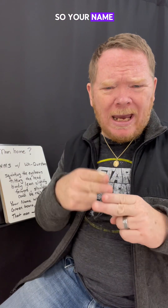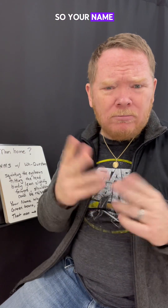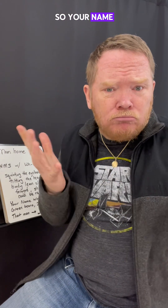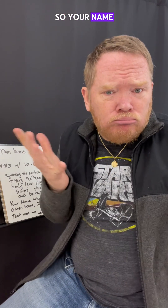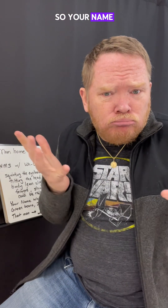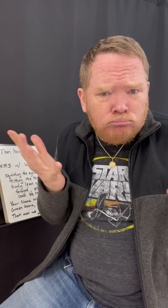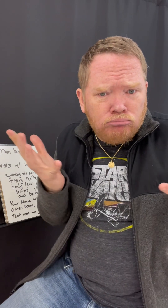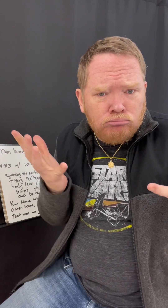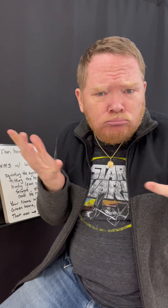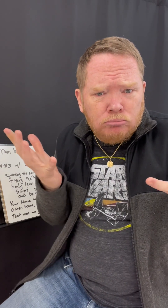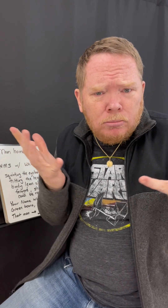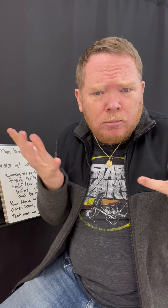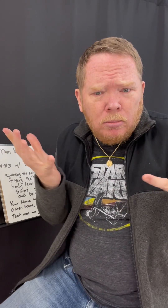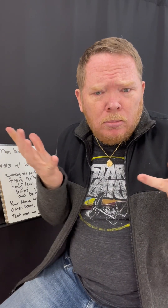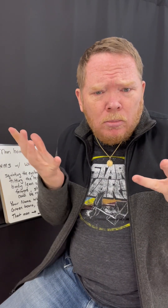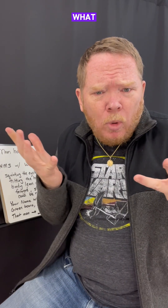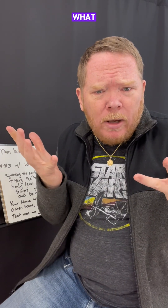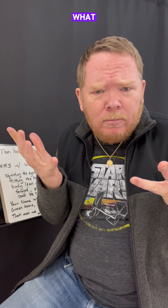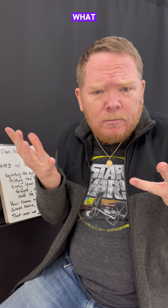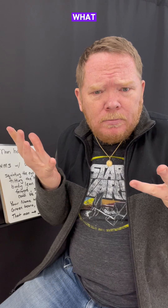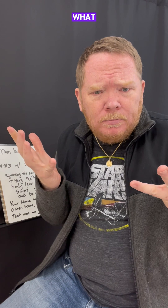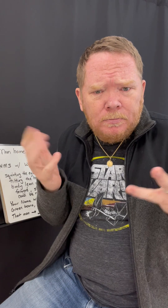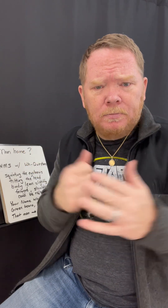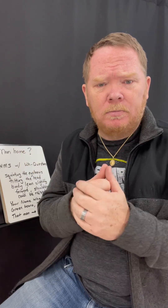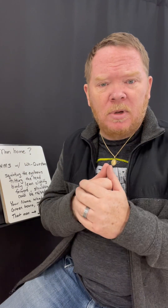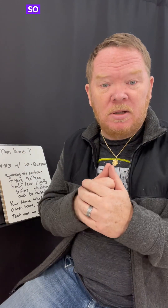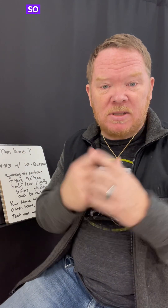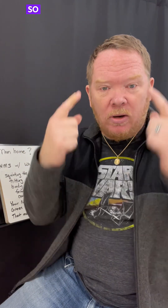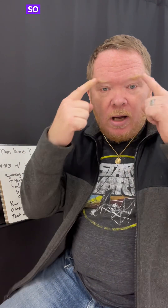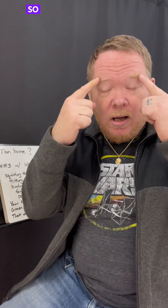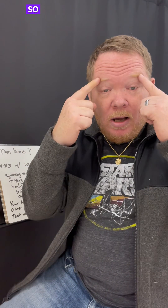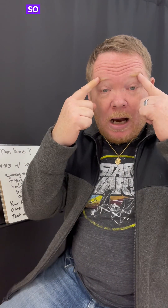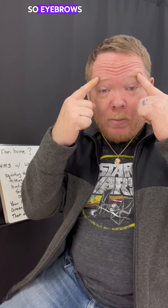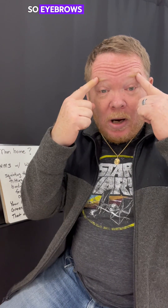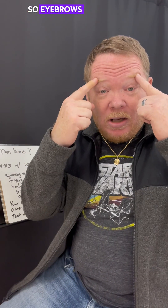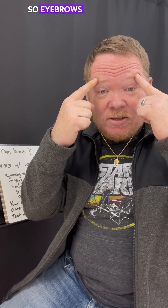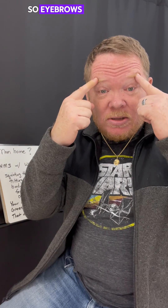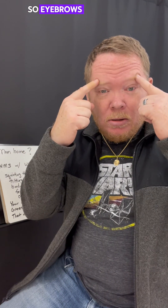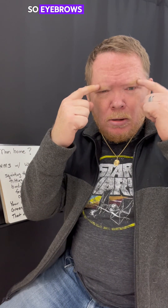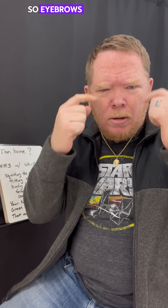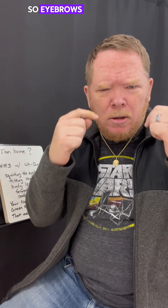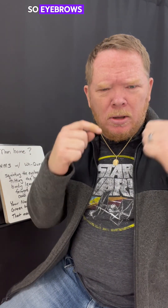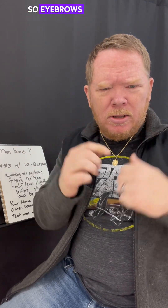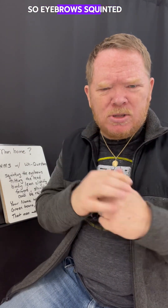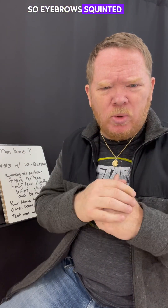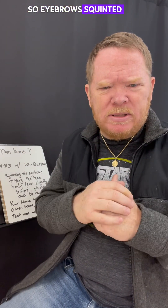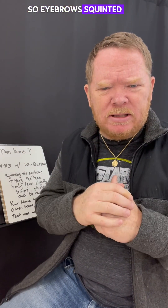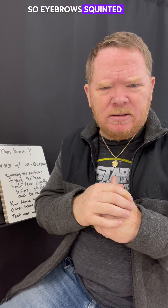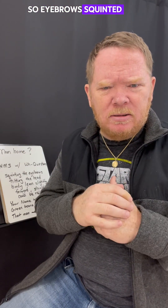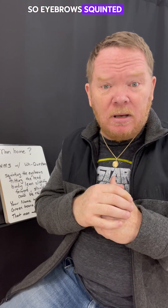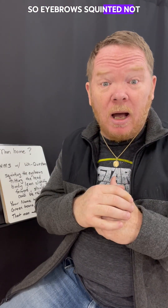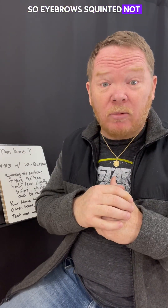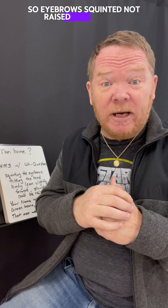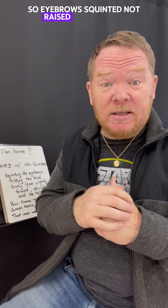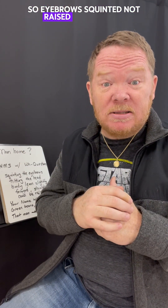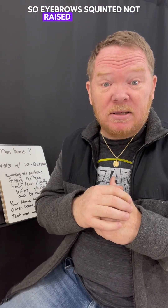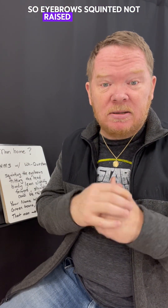name? What? So, eyebrows squinted, not raised,